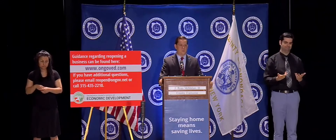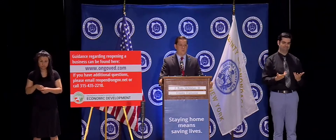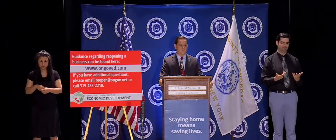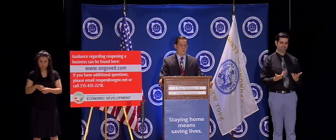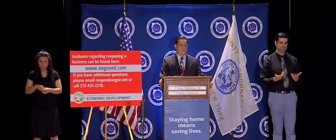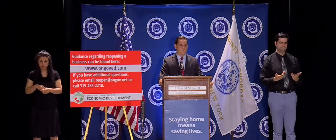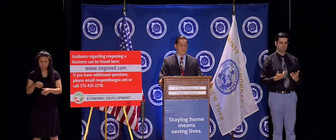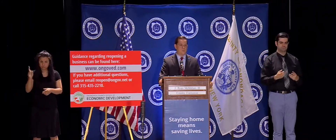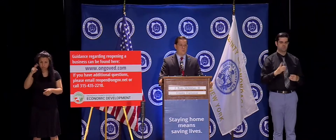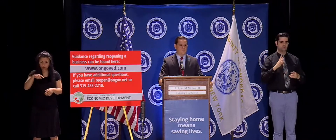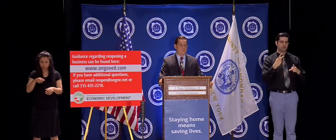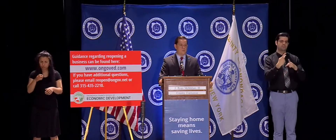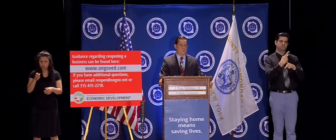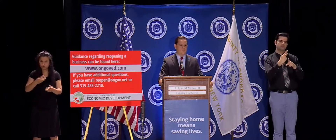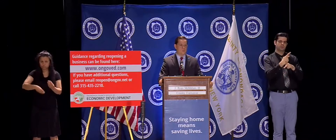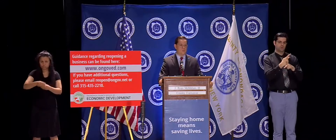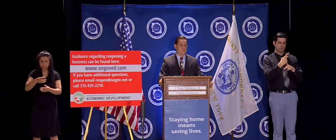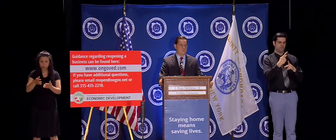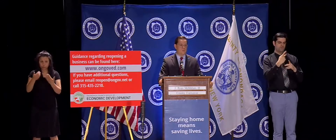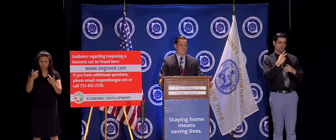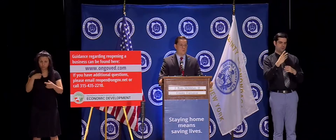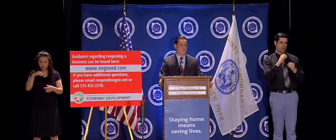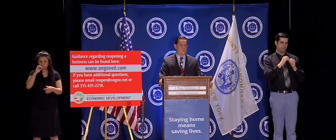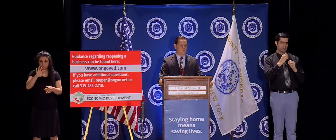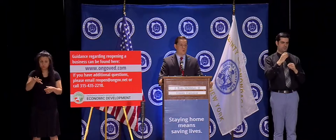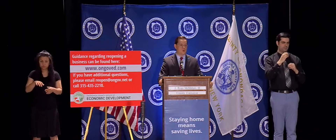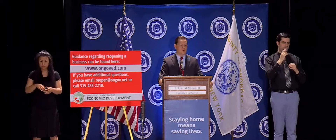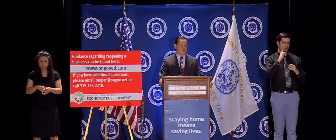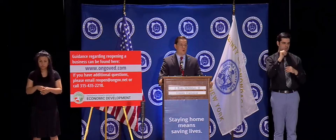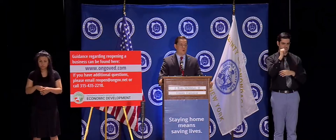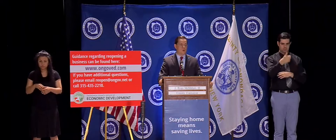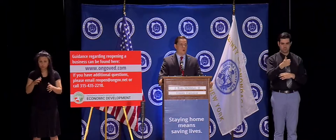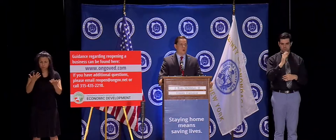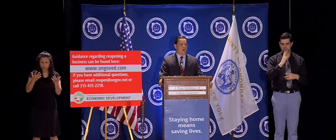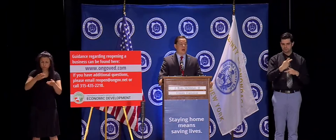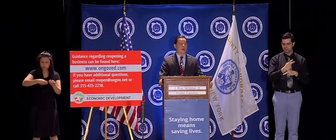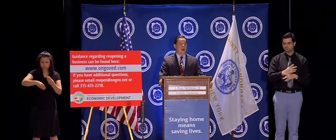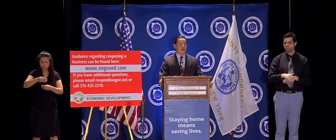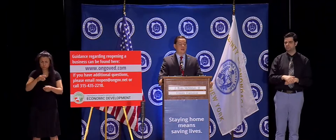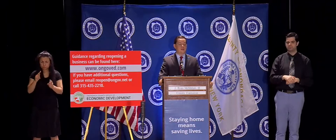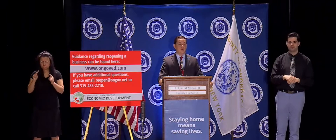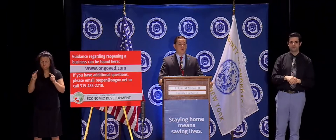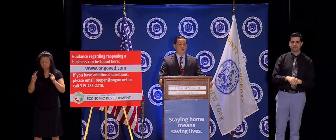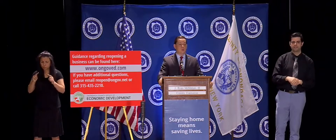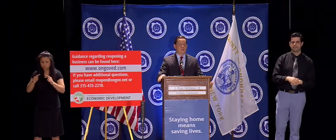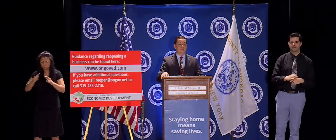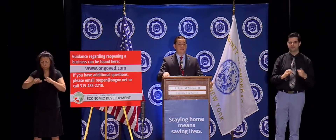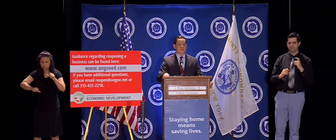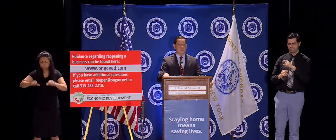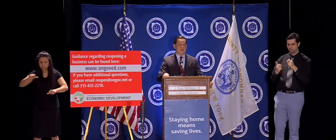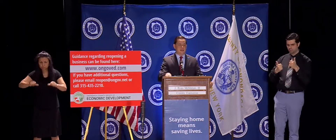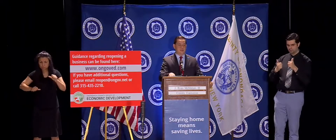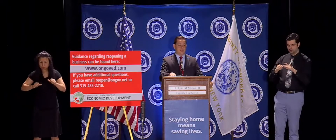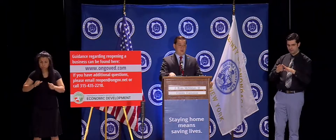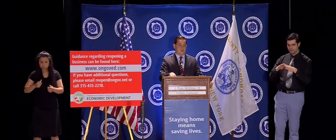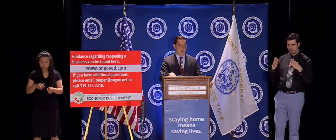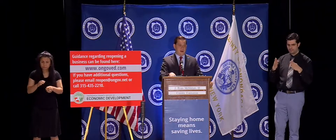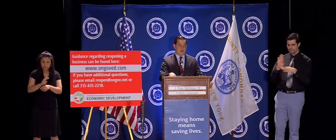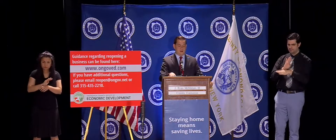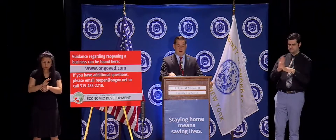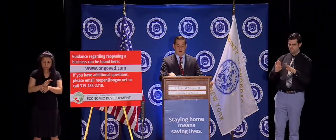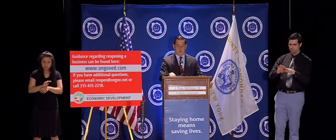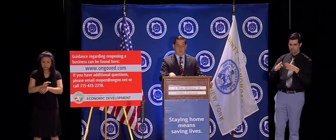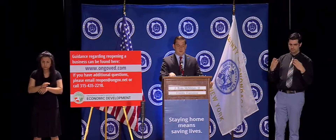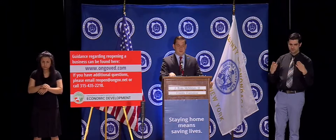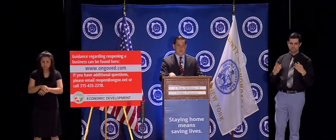though. Do you have a breakdown of maybe what kind of businesses have certified that? So the businesses that need to